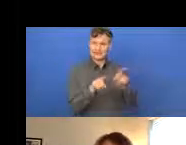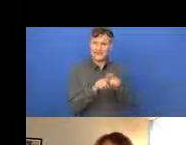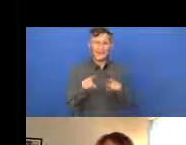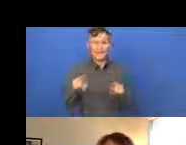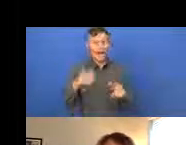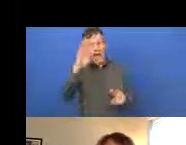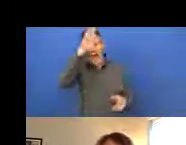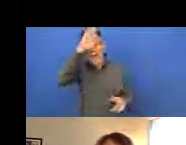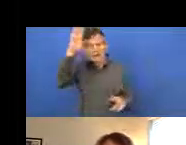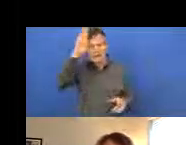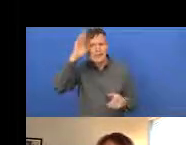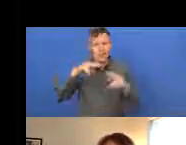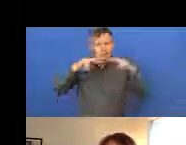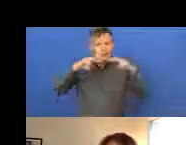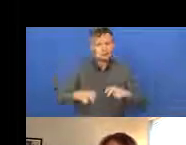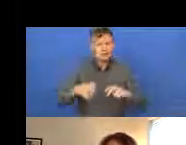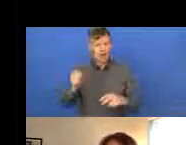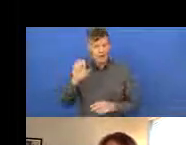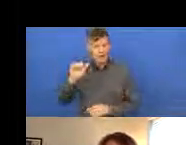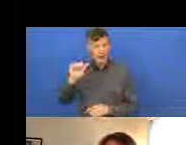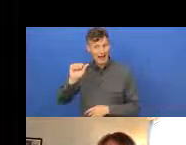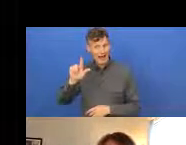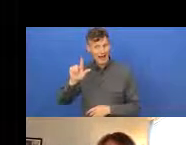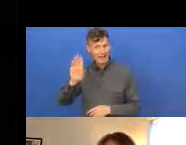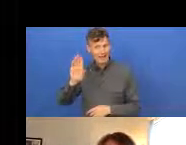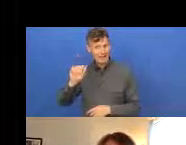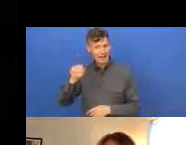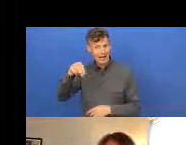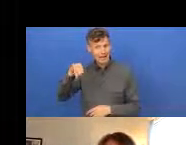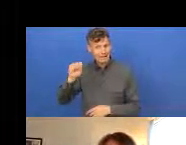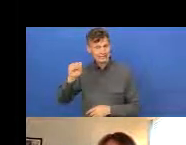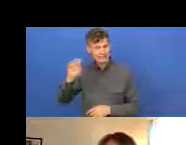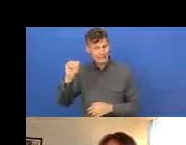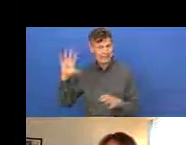is a significant limitation. Next slide, please.